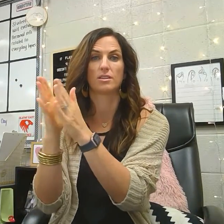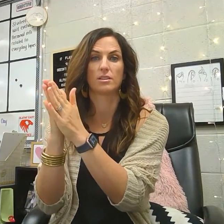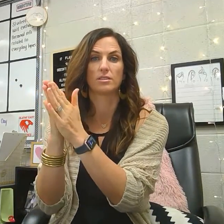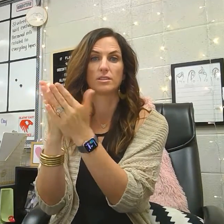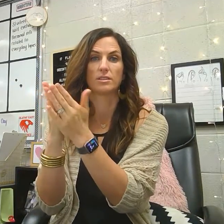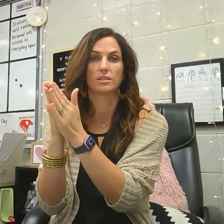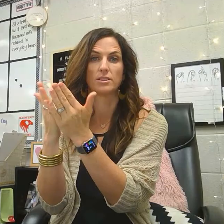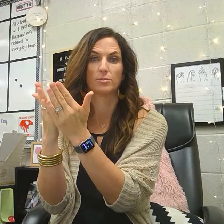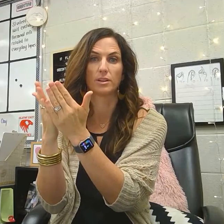together. Yearbook.